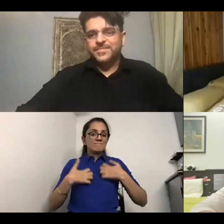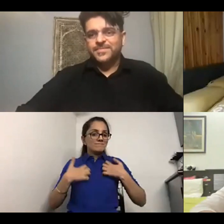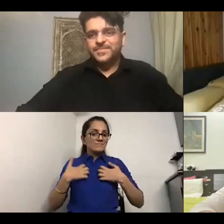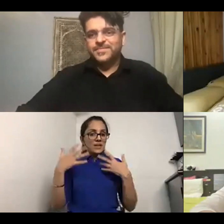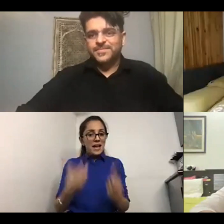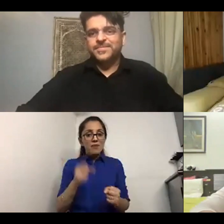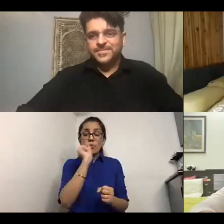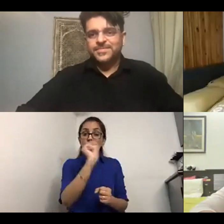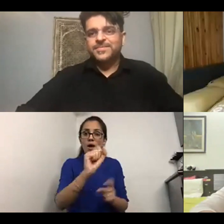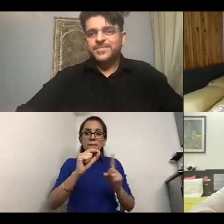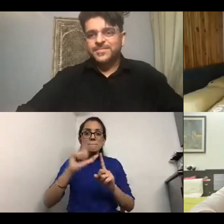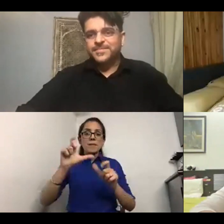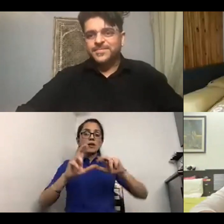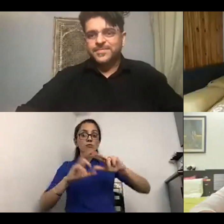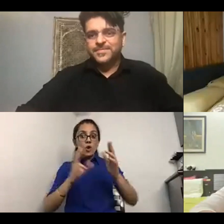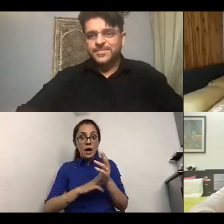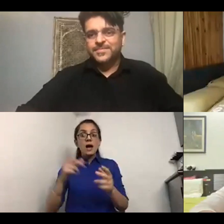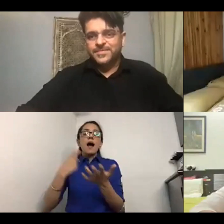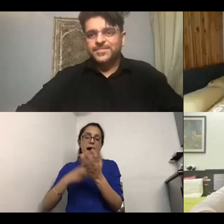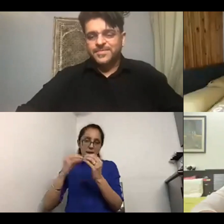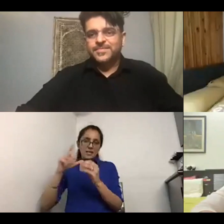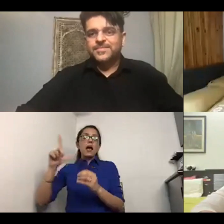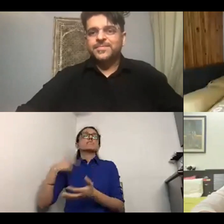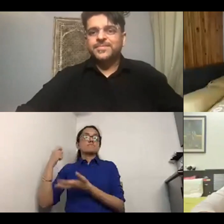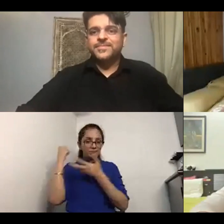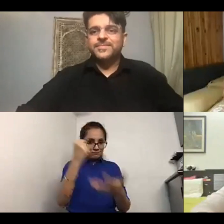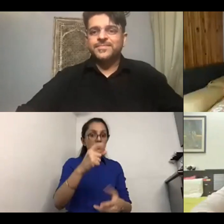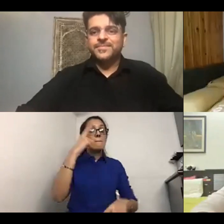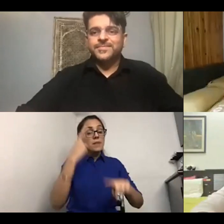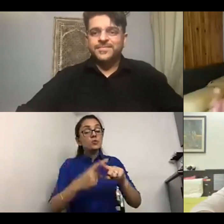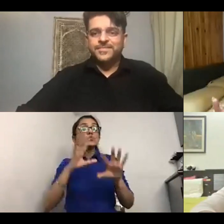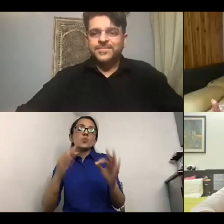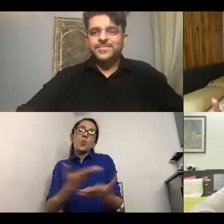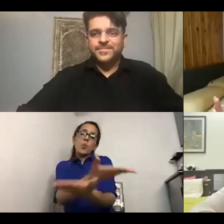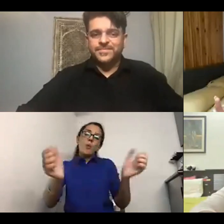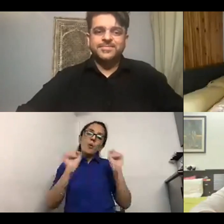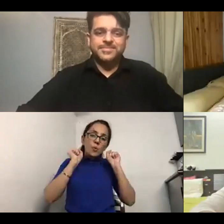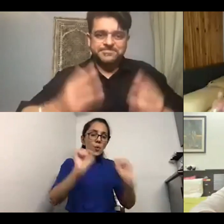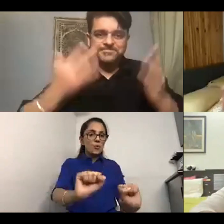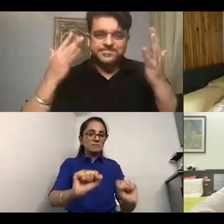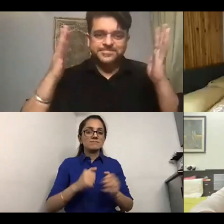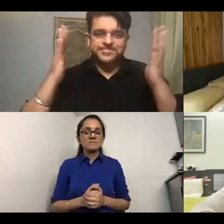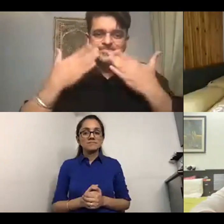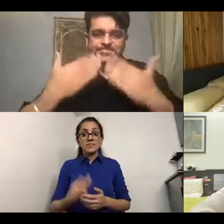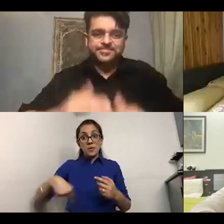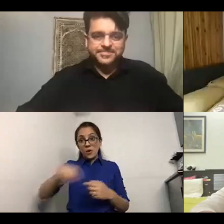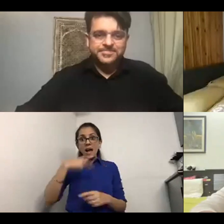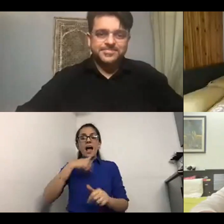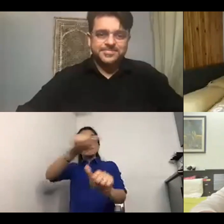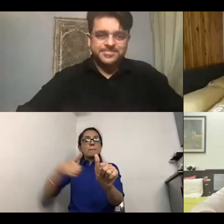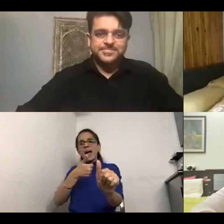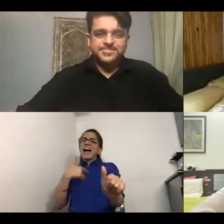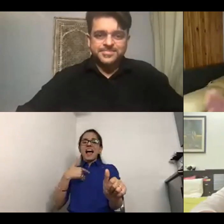this platform. While it's powered by RBL Bank, it's actually powered by all of you. If we all are not behind the